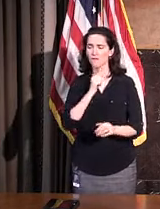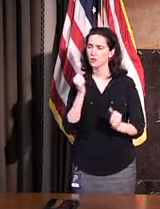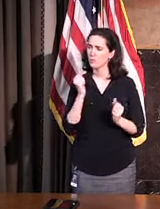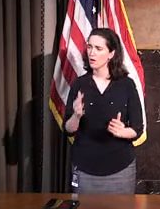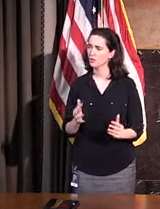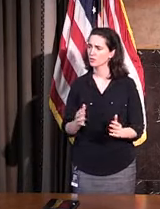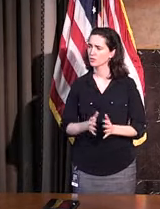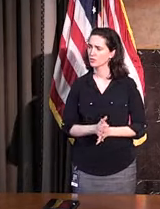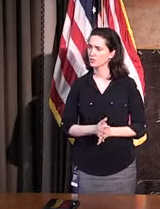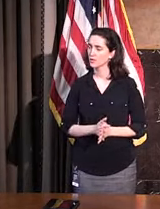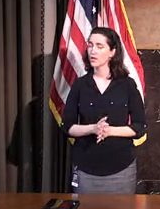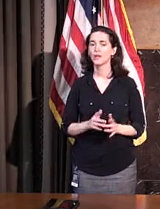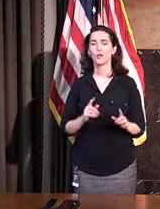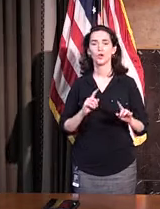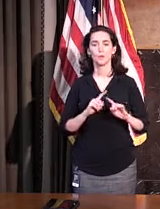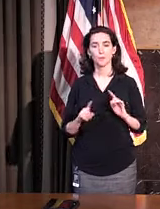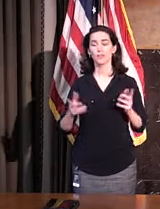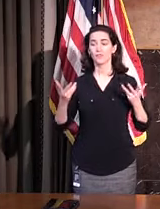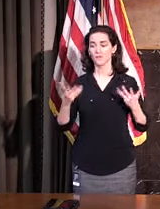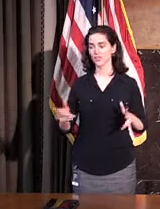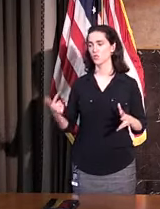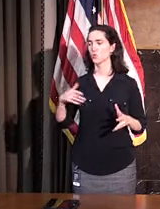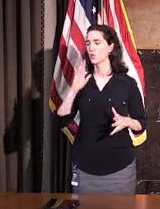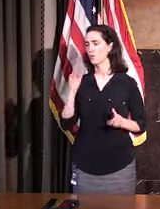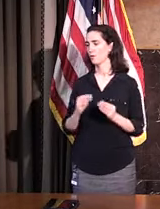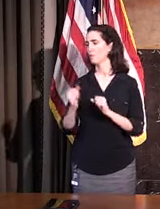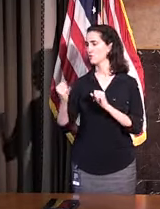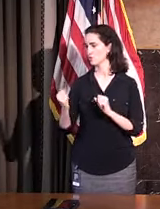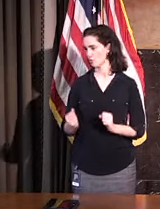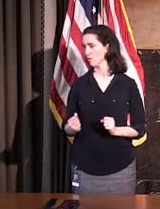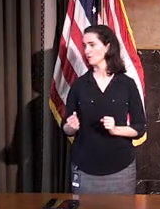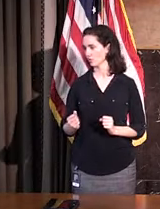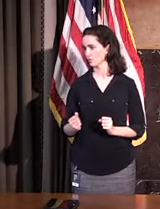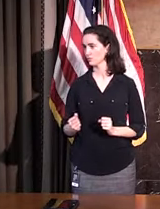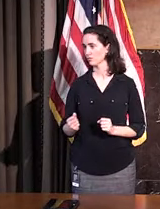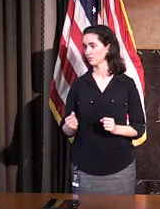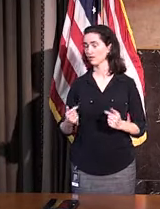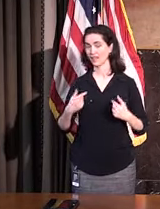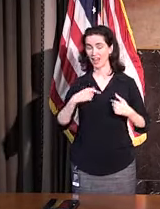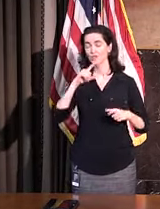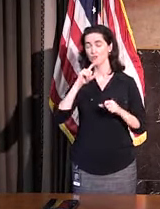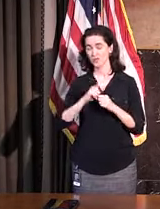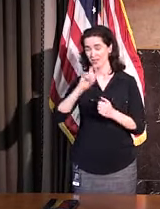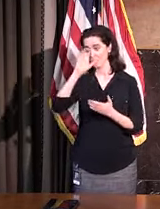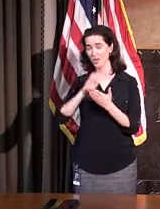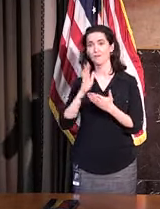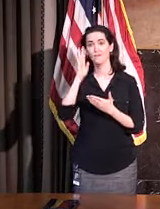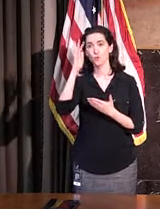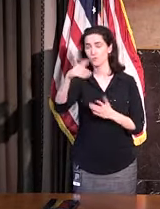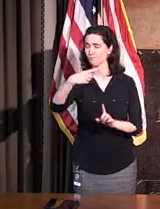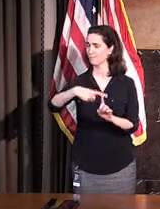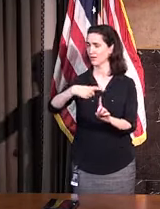But, you know, I think we will come out of this stronger. As I said in the beginning, I truly believe there are better days ahead. And to